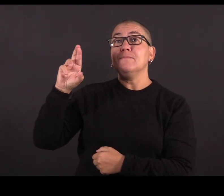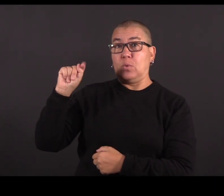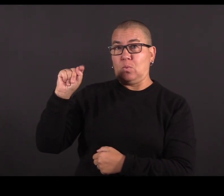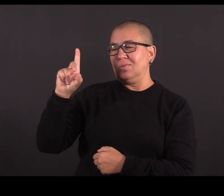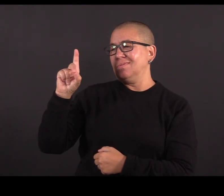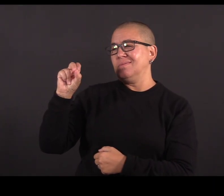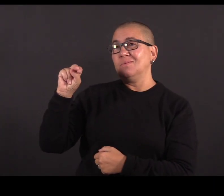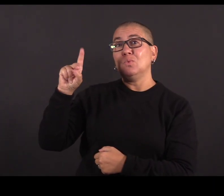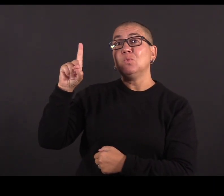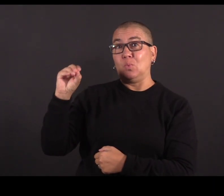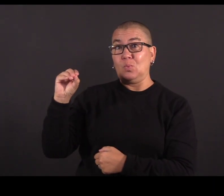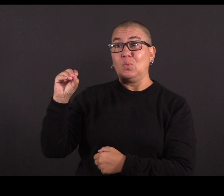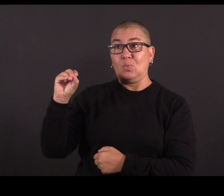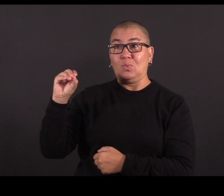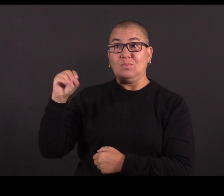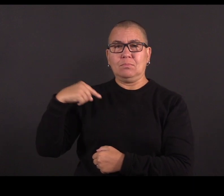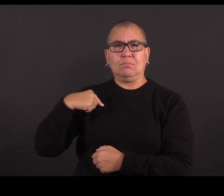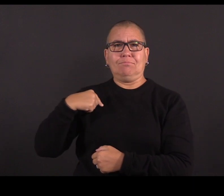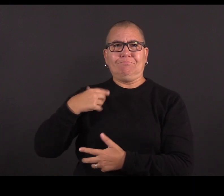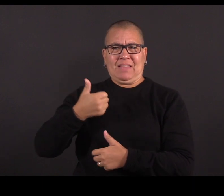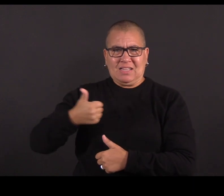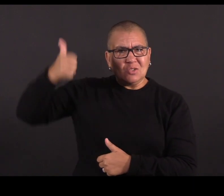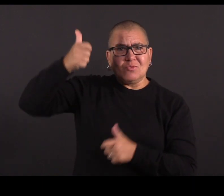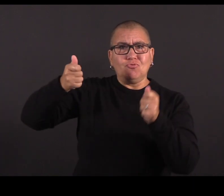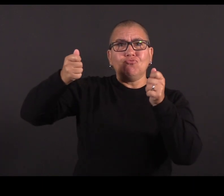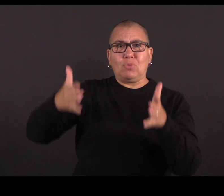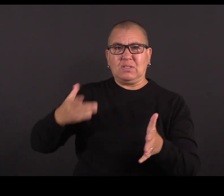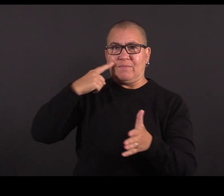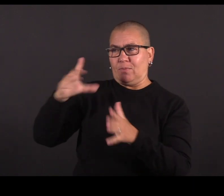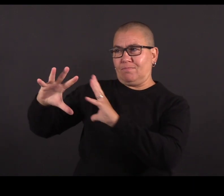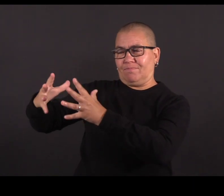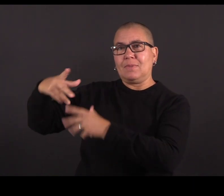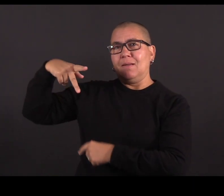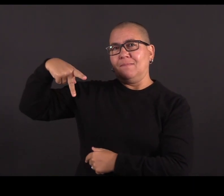Pumulani, and I'll be your host for this session.